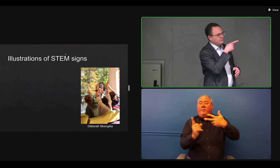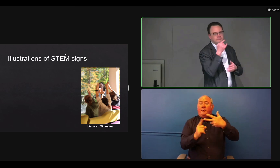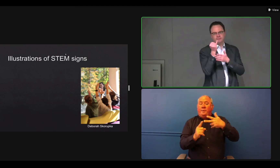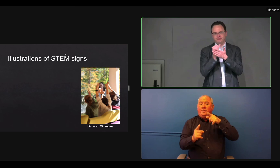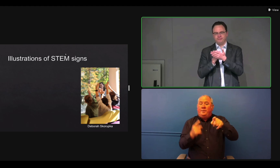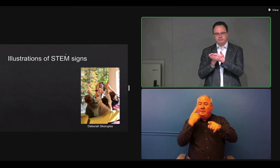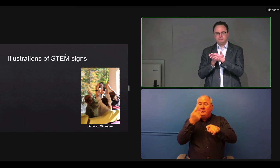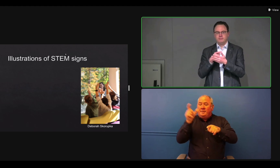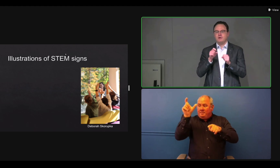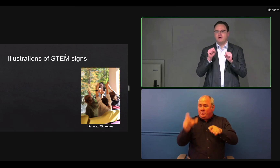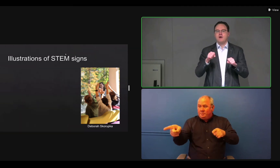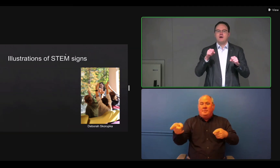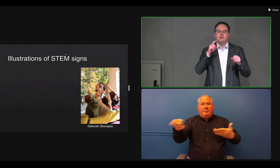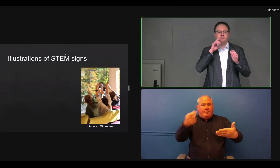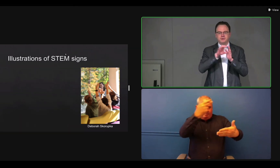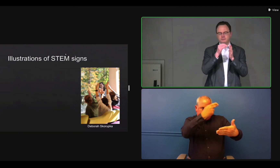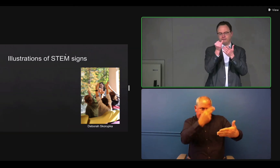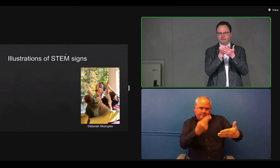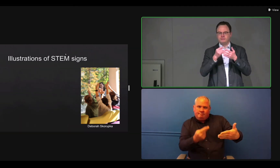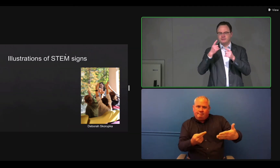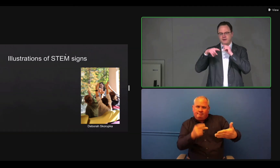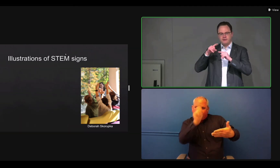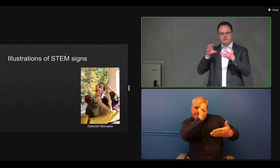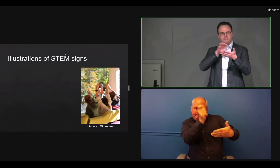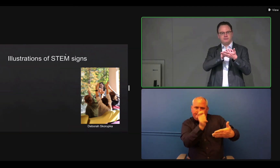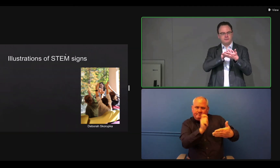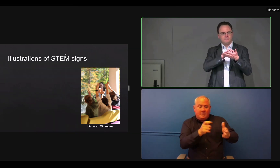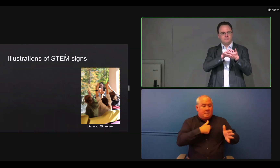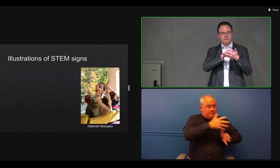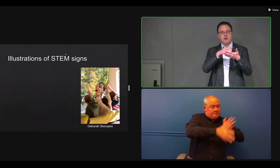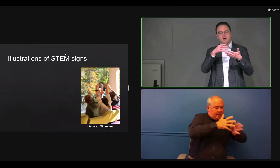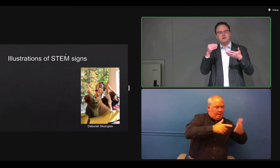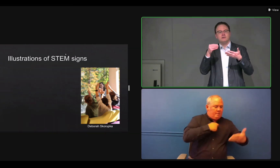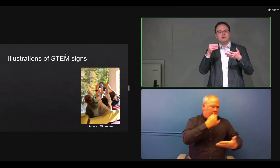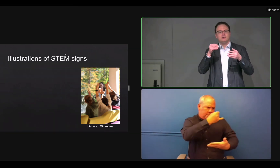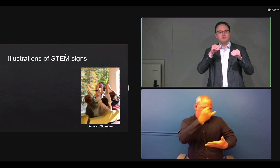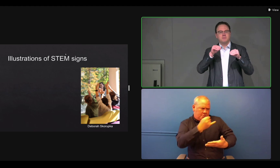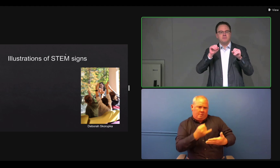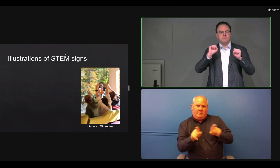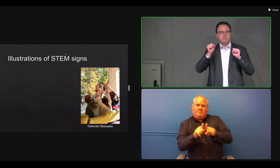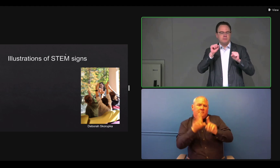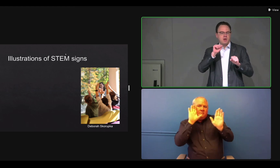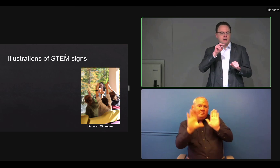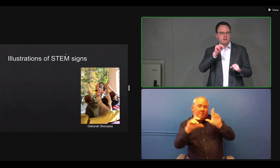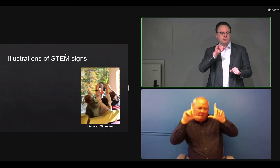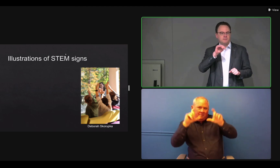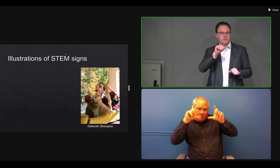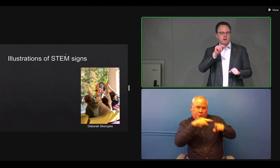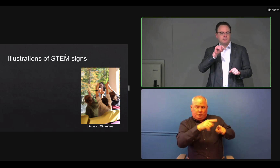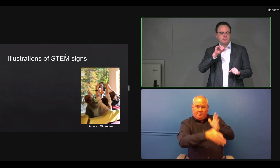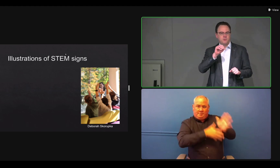And thirdly, we worked on illustrations of signs. so that we could put